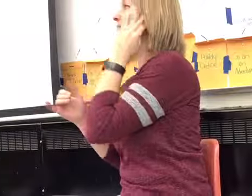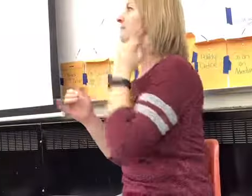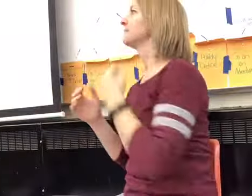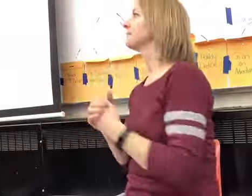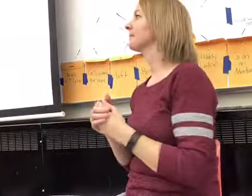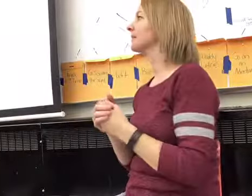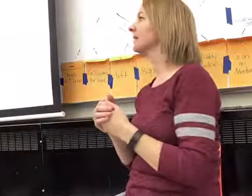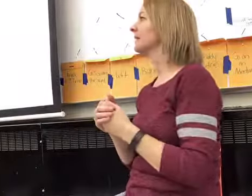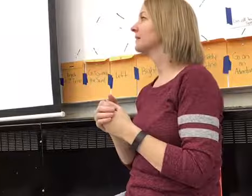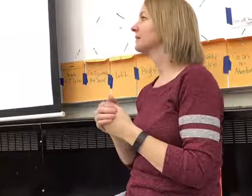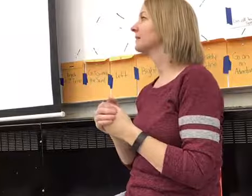So,